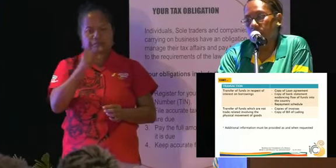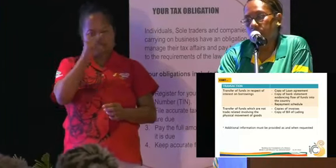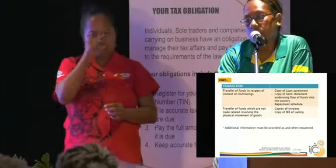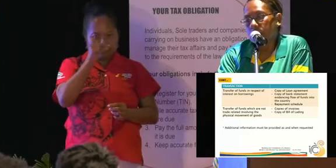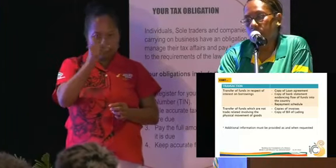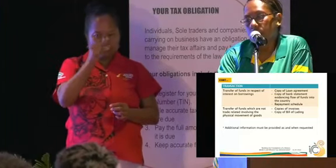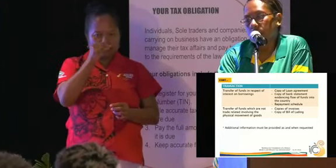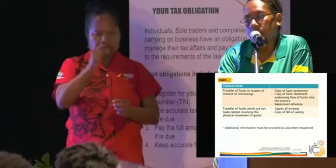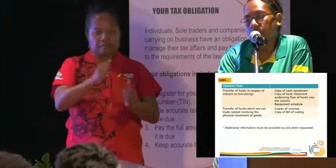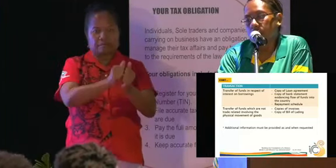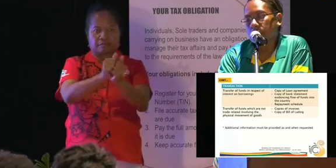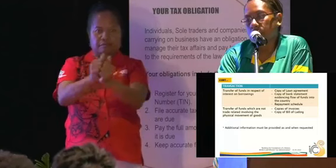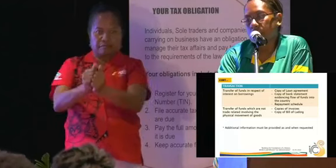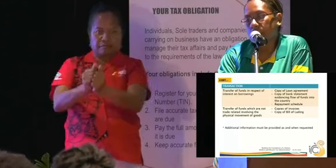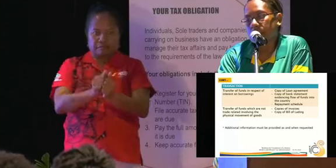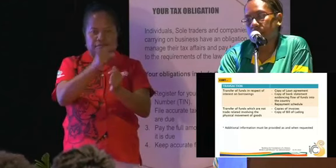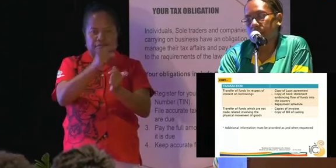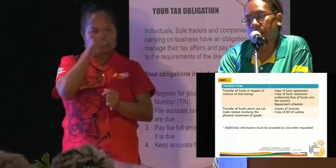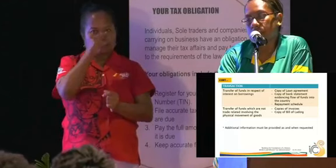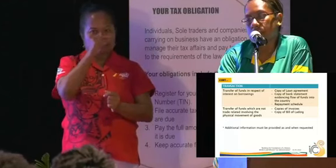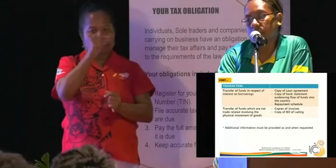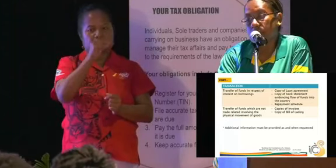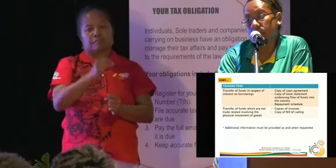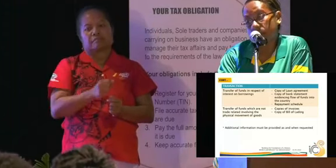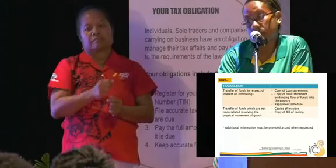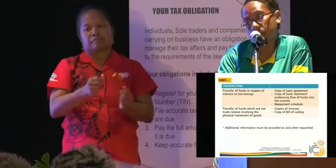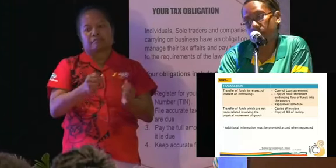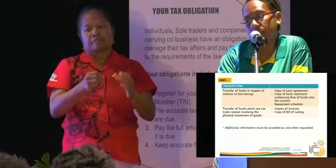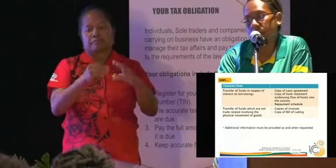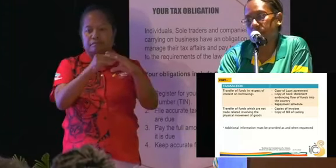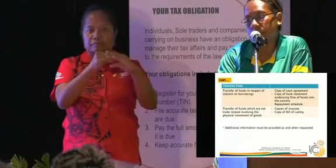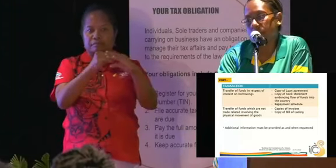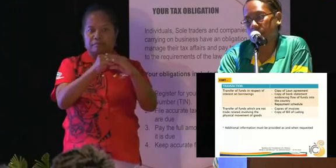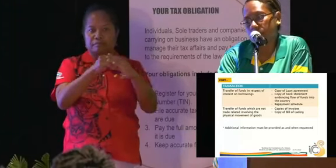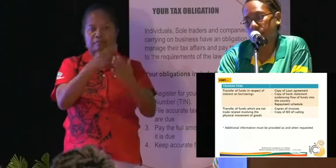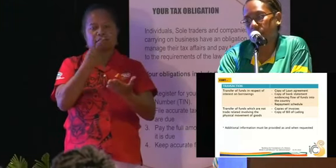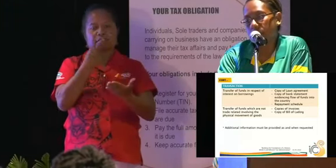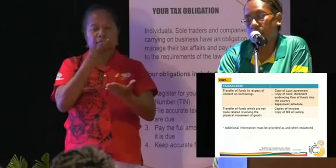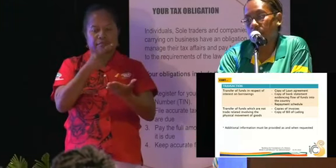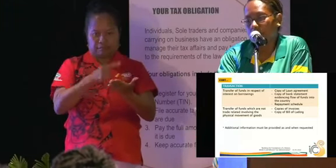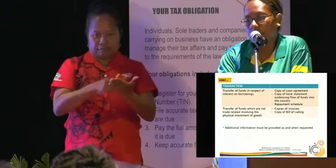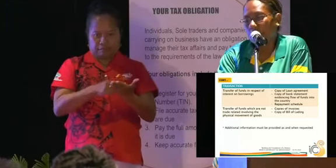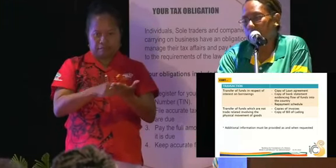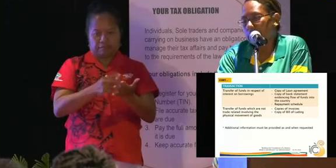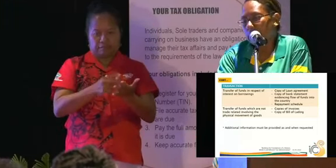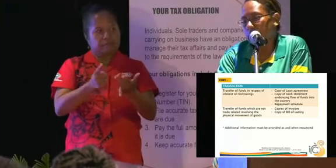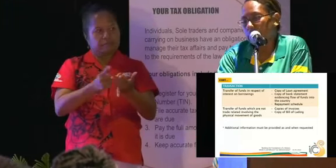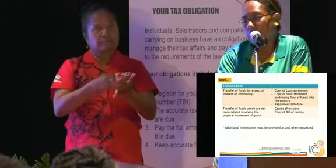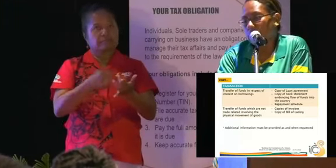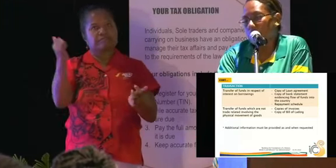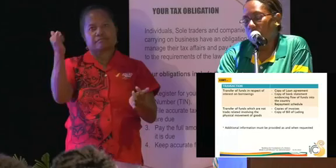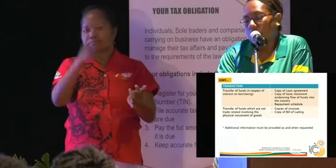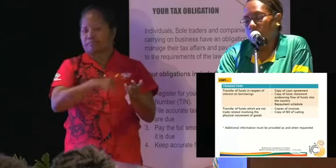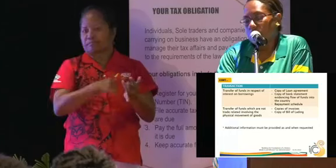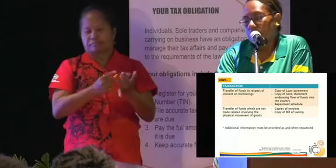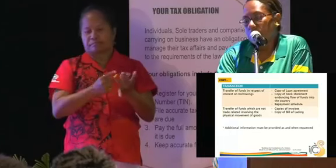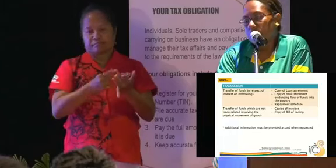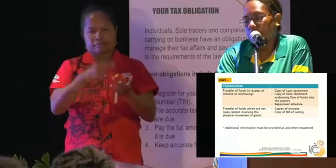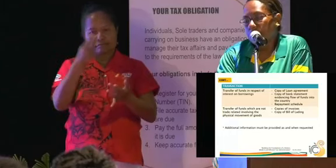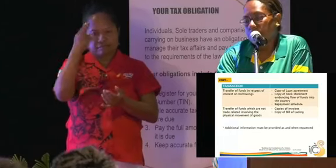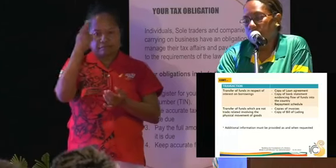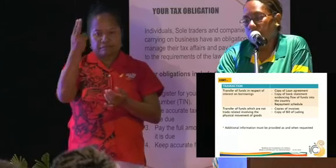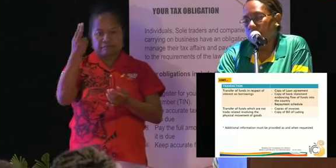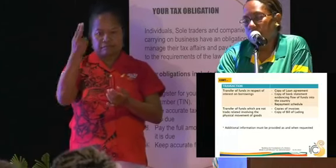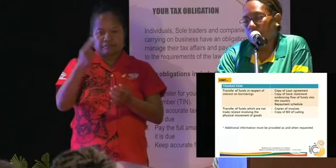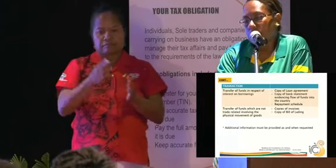loan agreement, copy of bank statement evidencing flow of funds into the country repayment schedule. Transfer